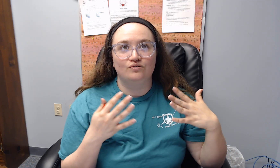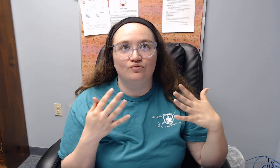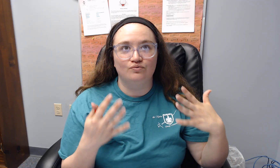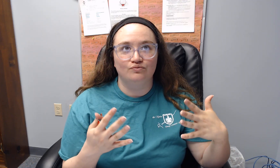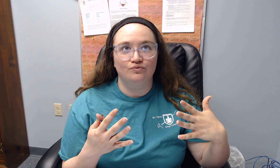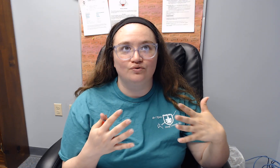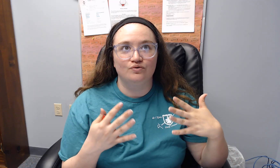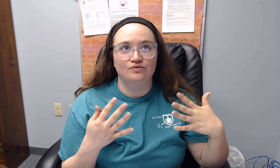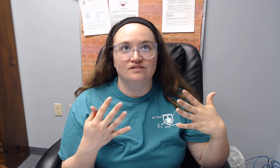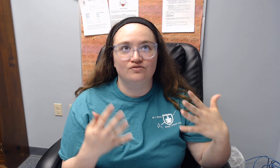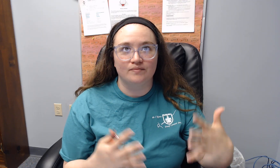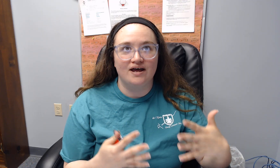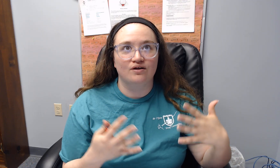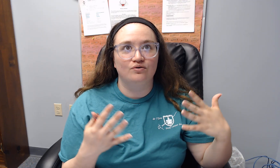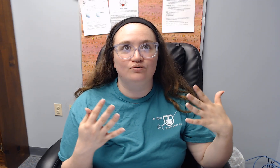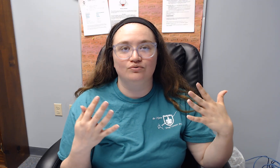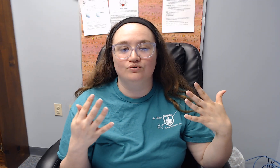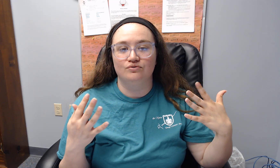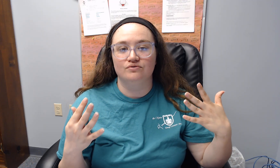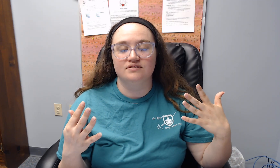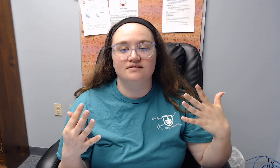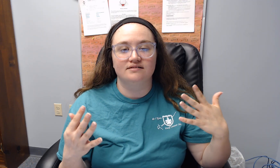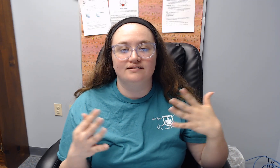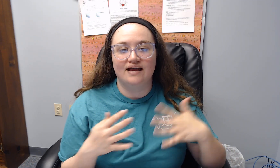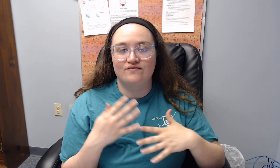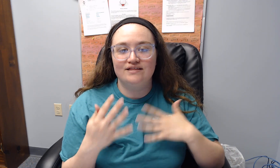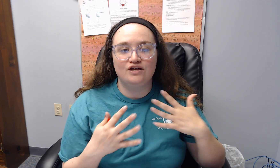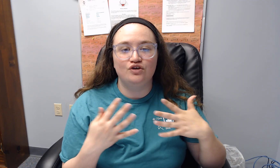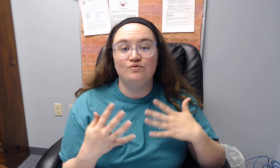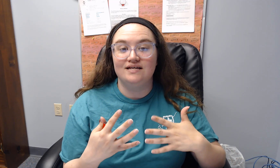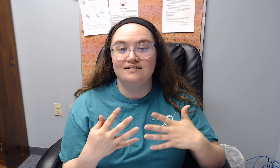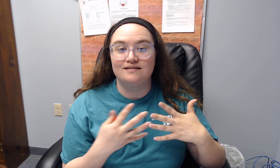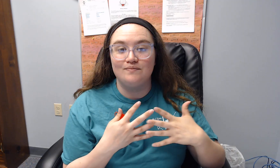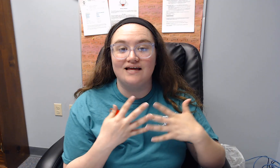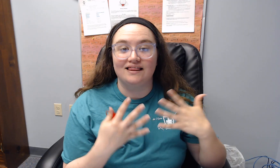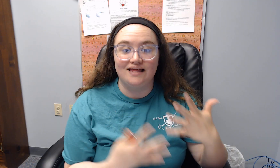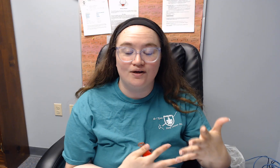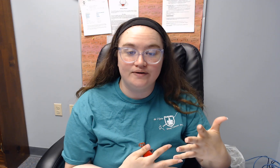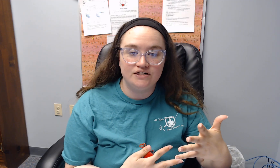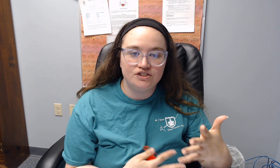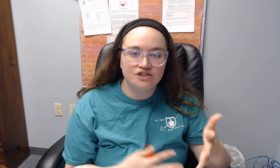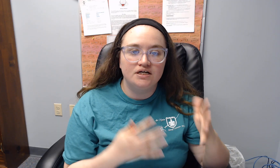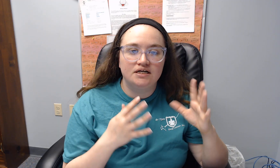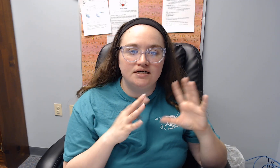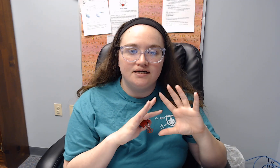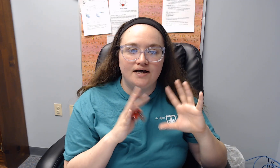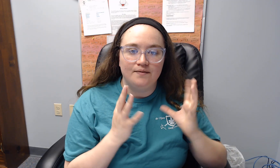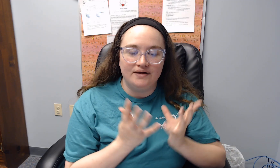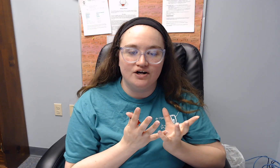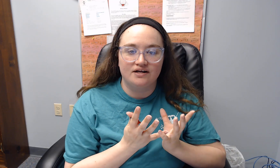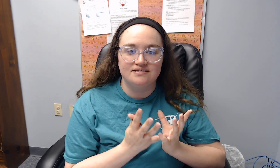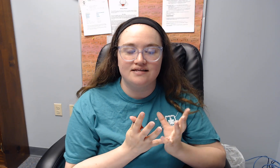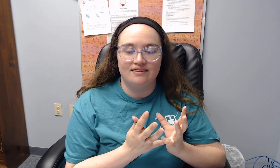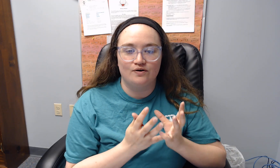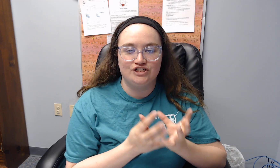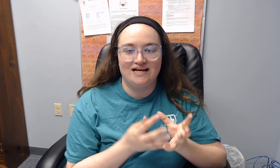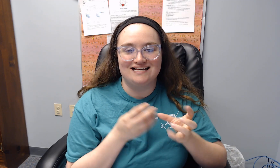lexical rules, grammatical rules. Everything you need to be a language, American Sign Language has in